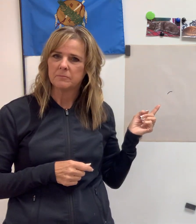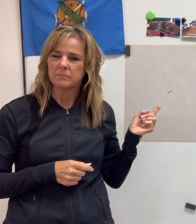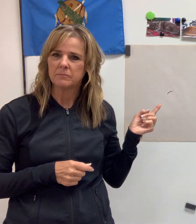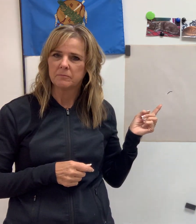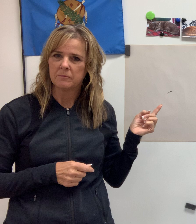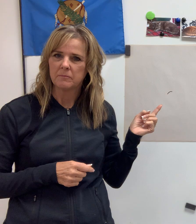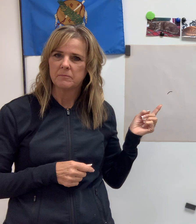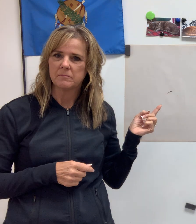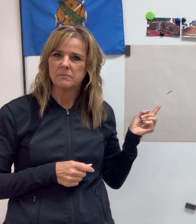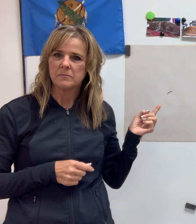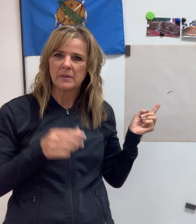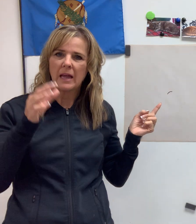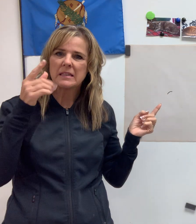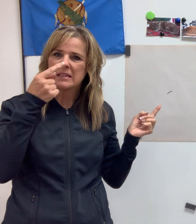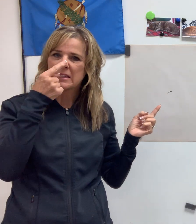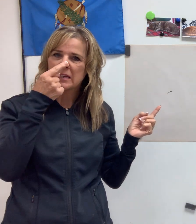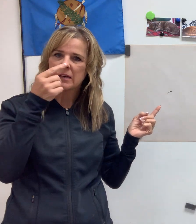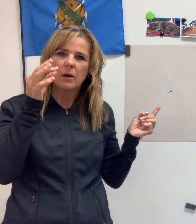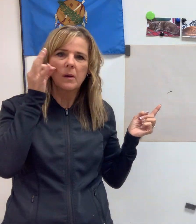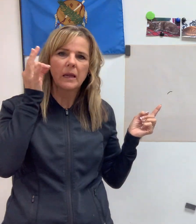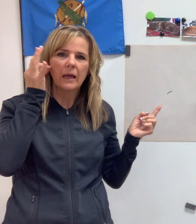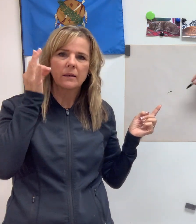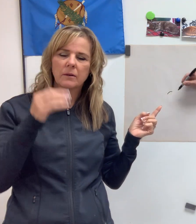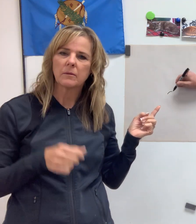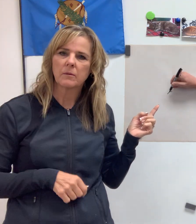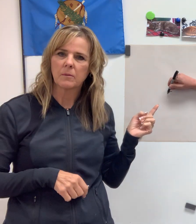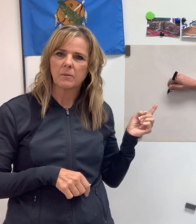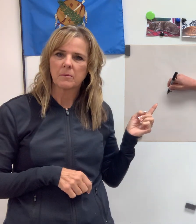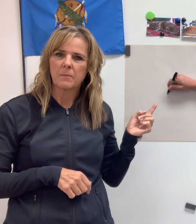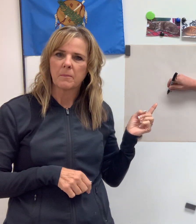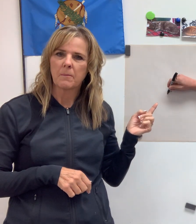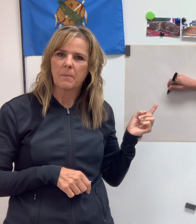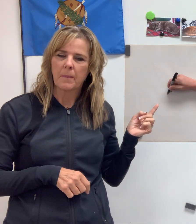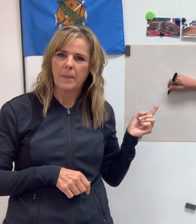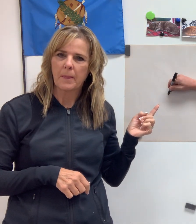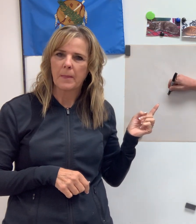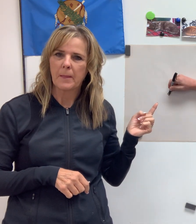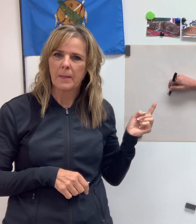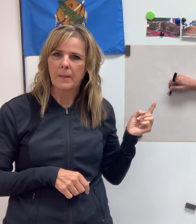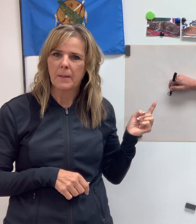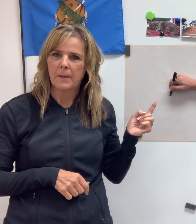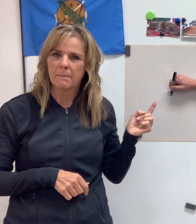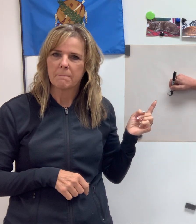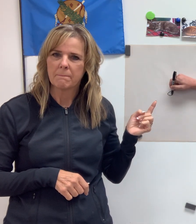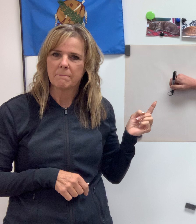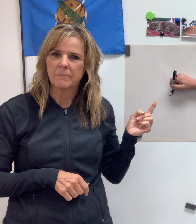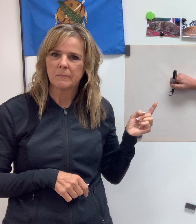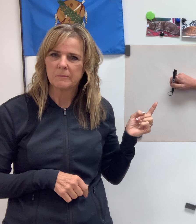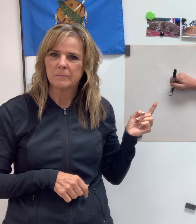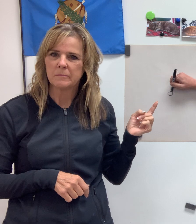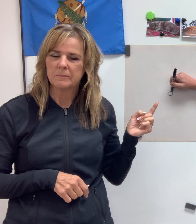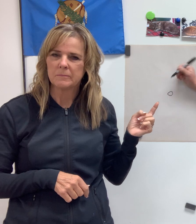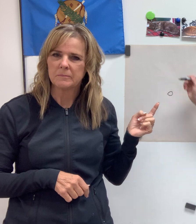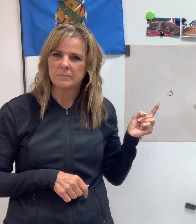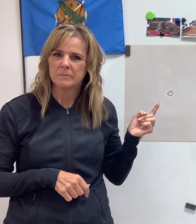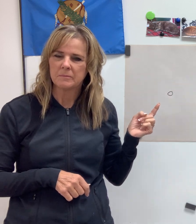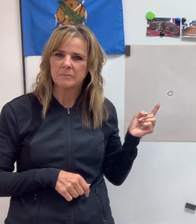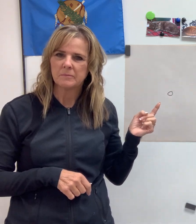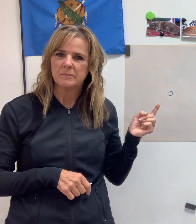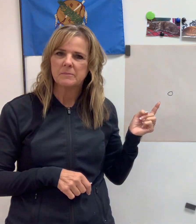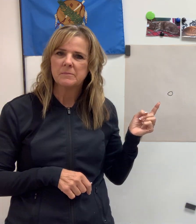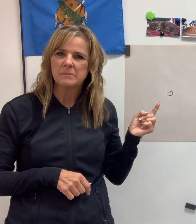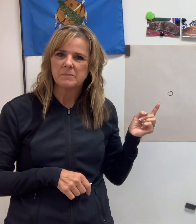for the top of my cat's nose. And then it's going to curve down, and it's going to come back up and